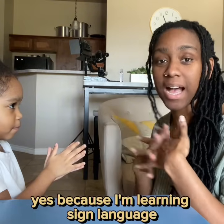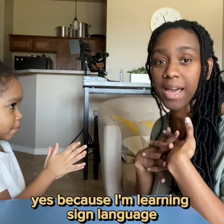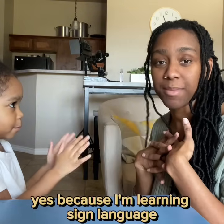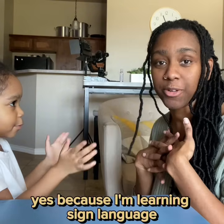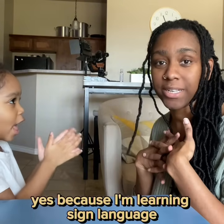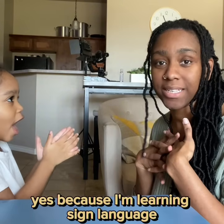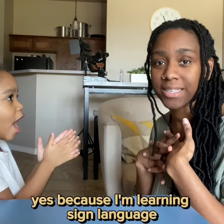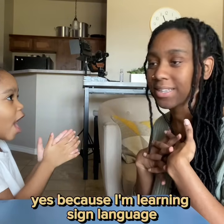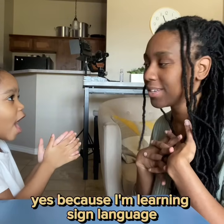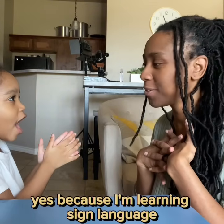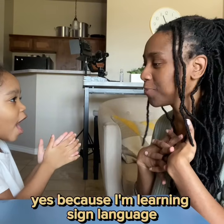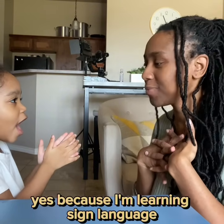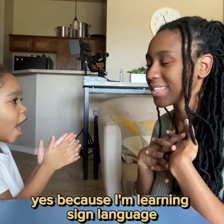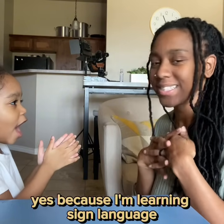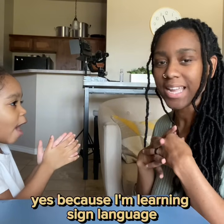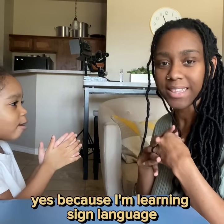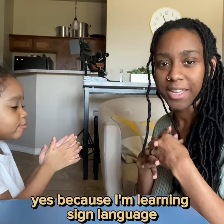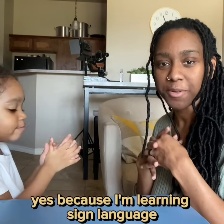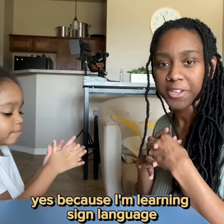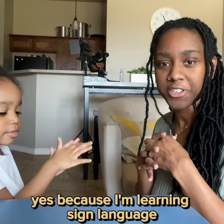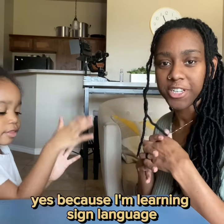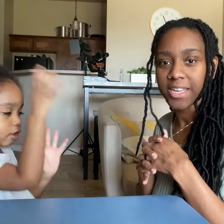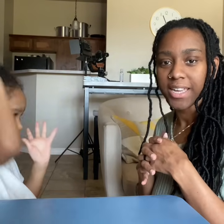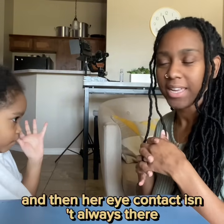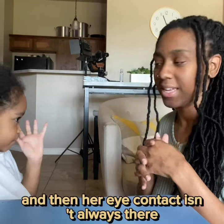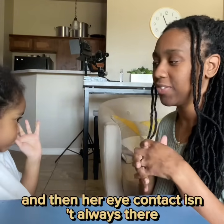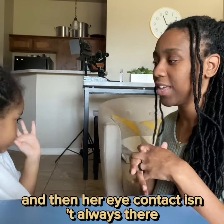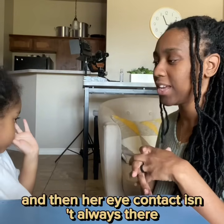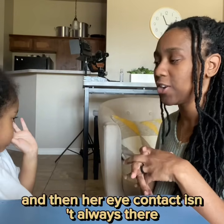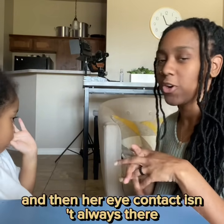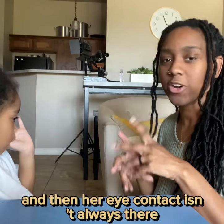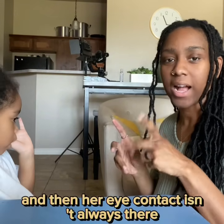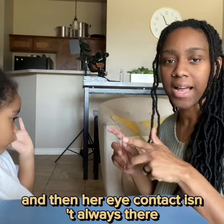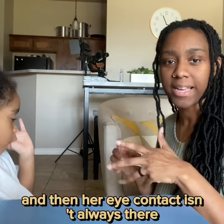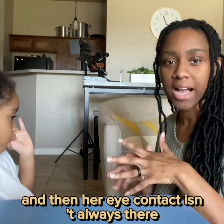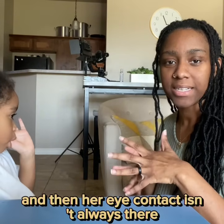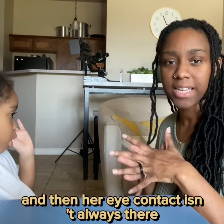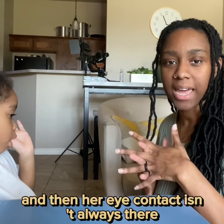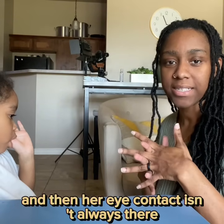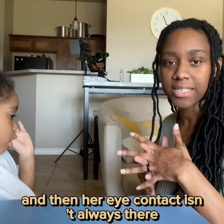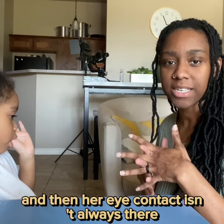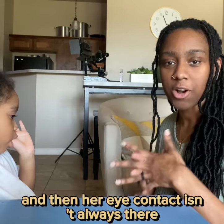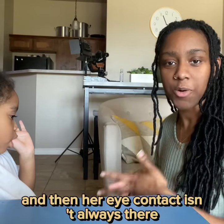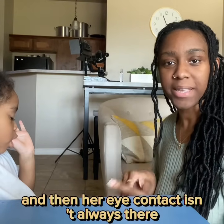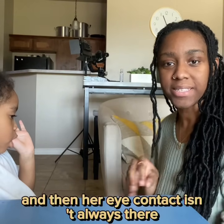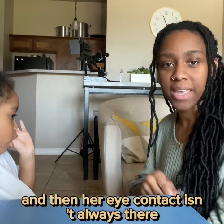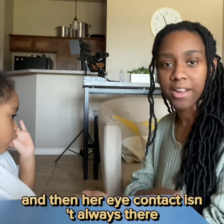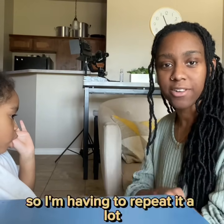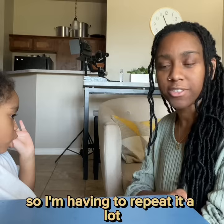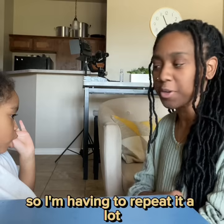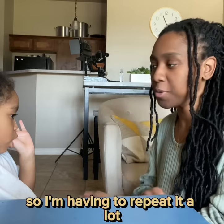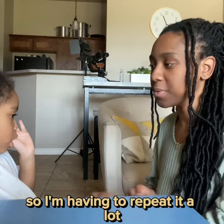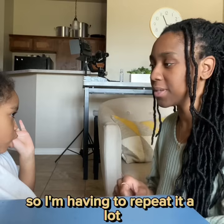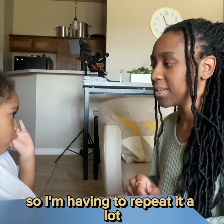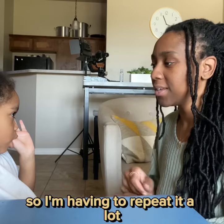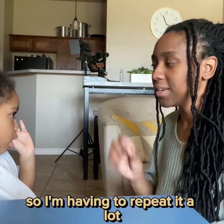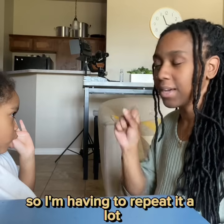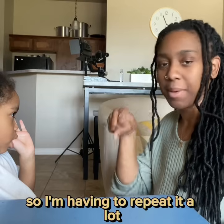I'm learning sign language, and then her eye contact isn't always there, so I'm having